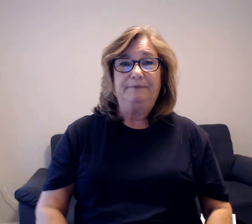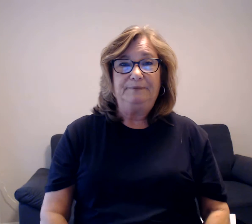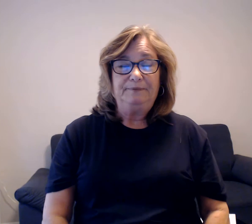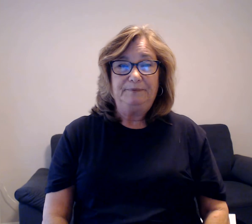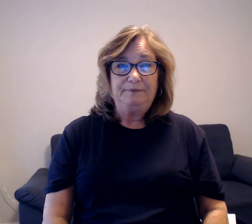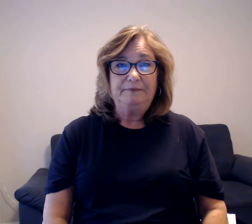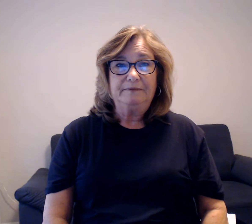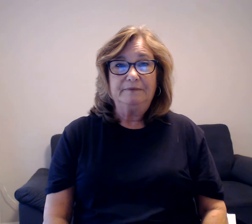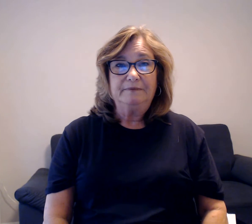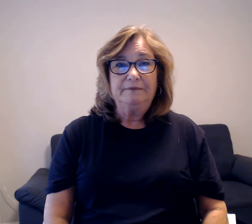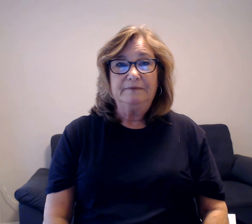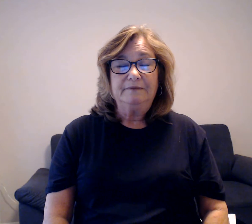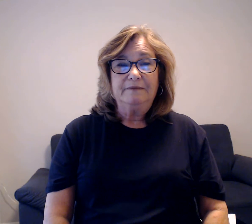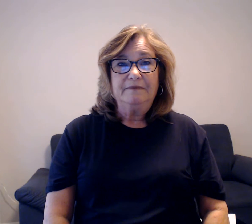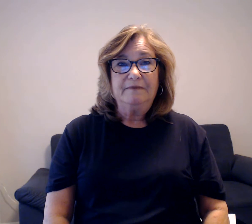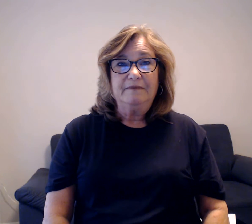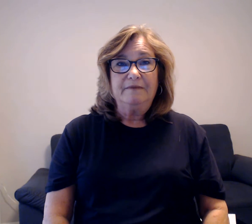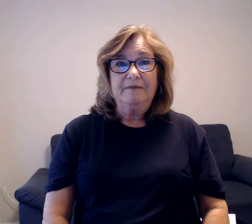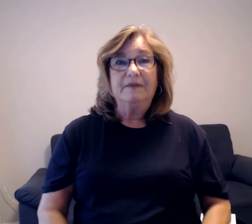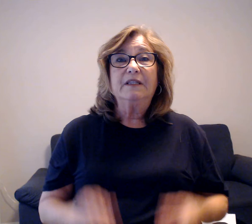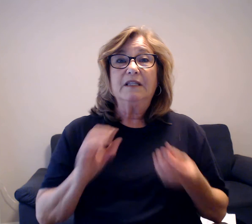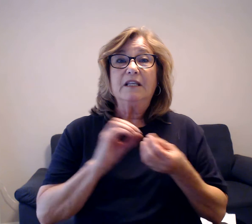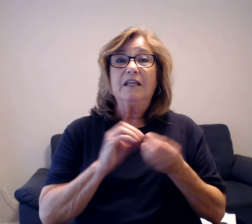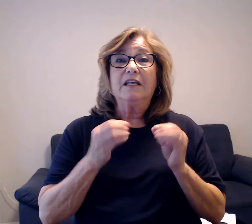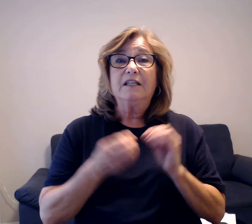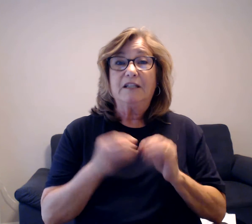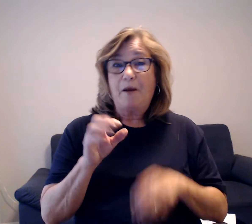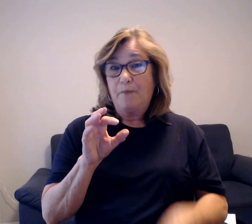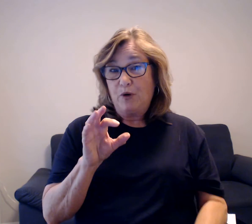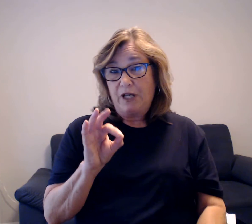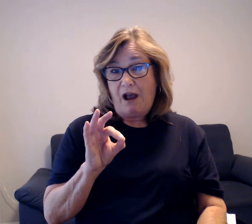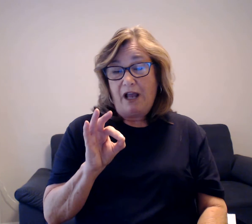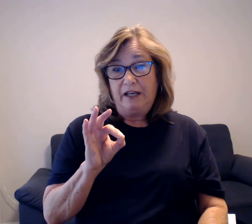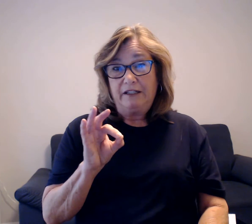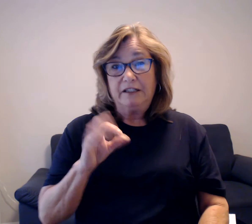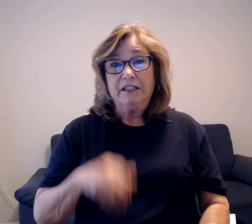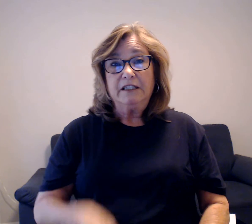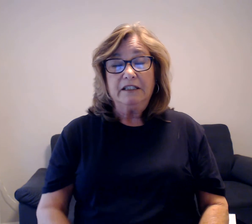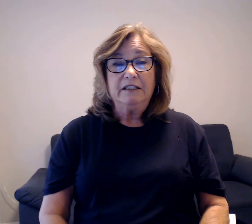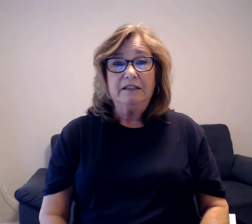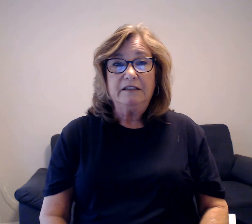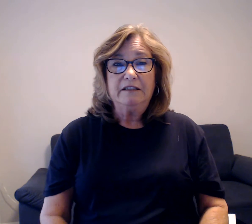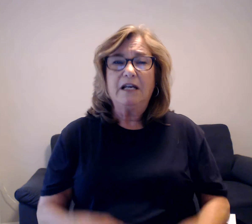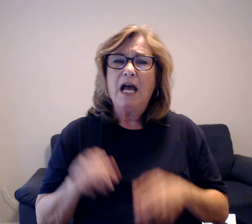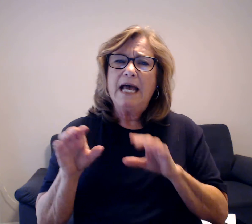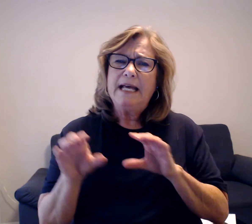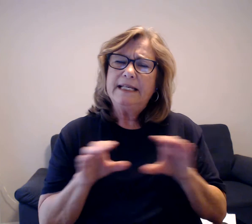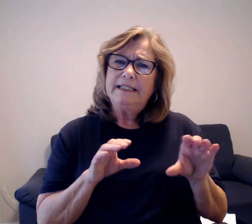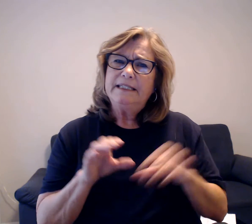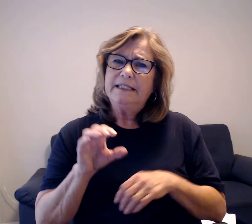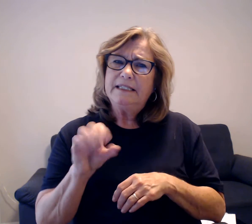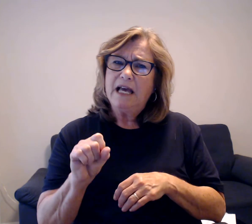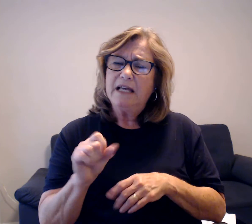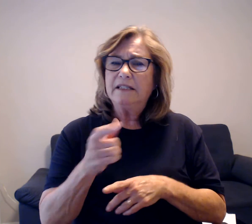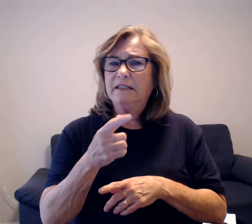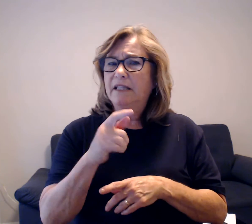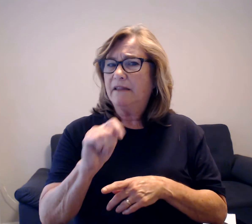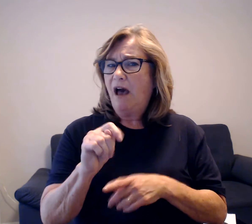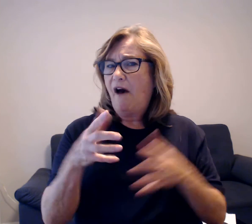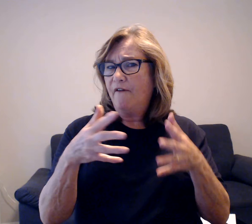Number 9. Does the football field have real